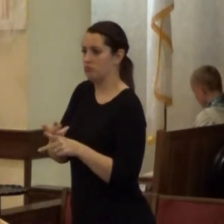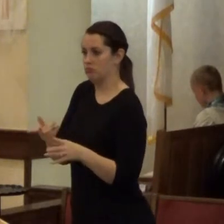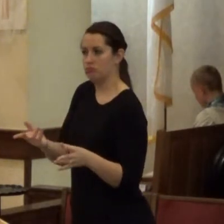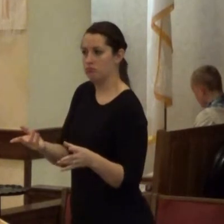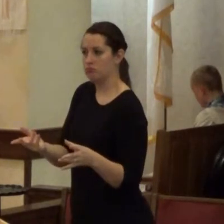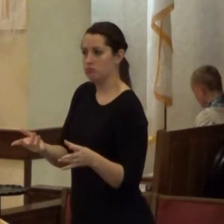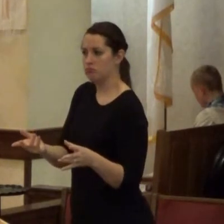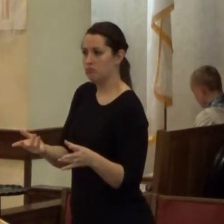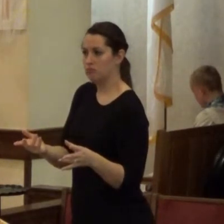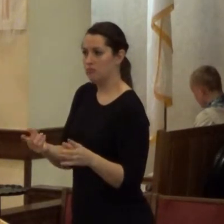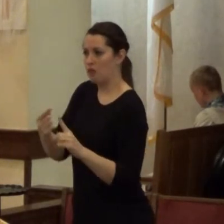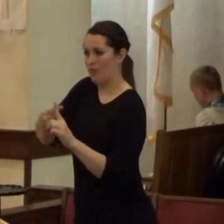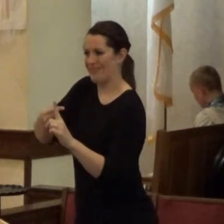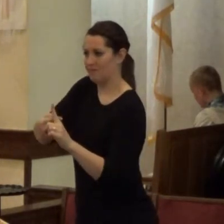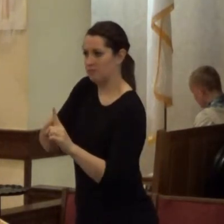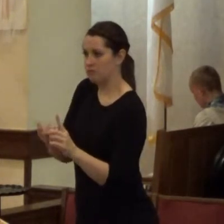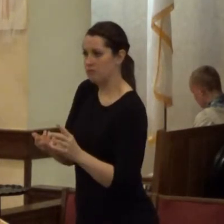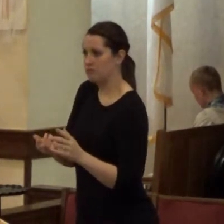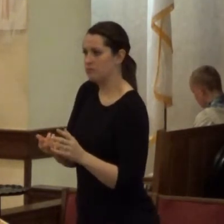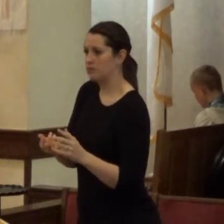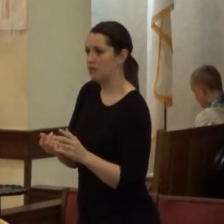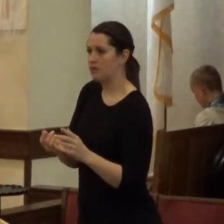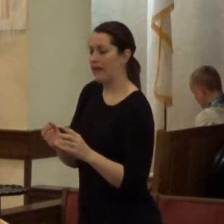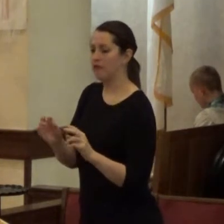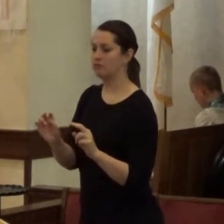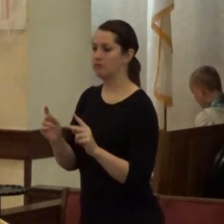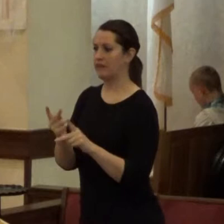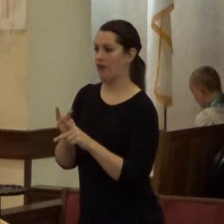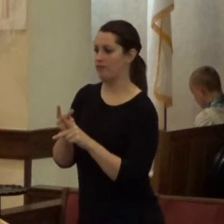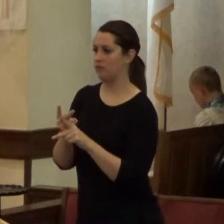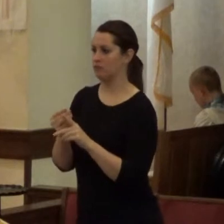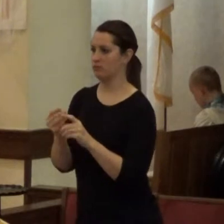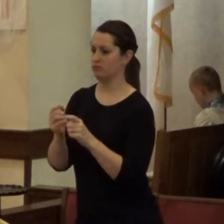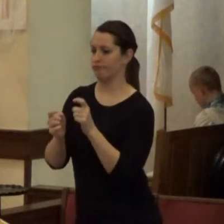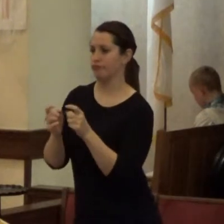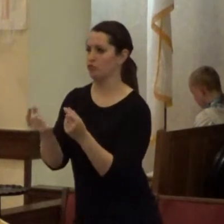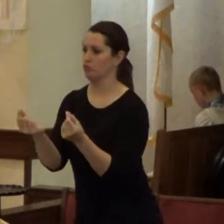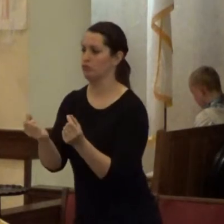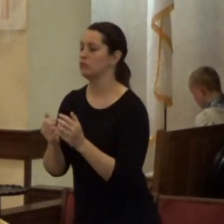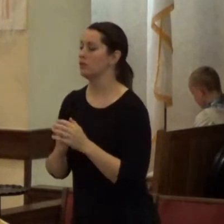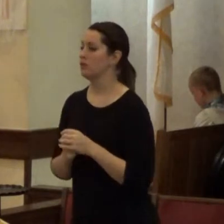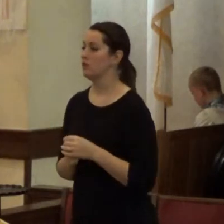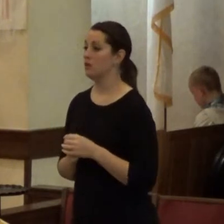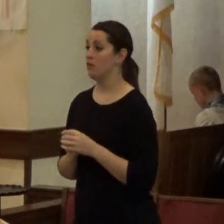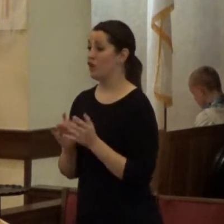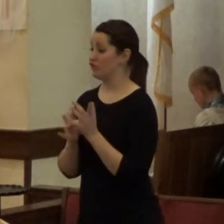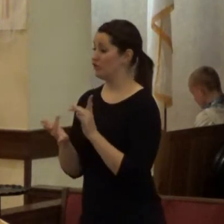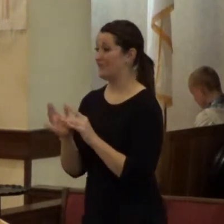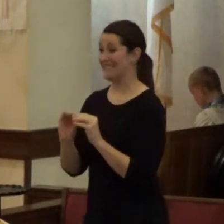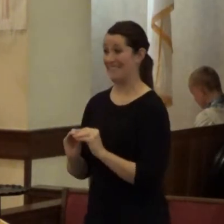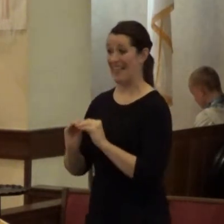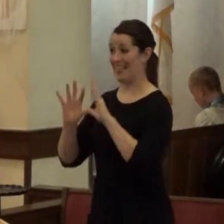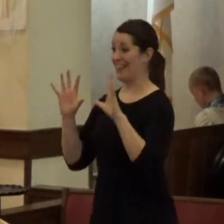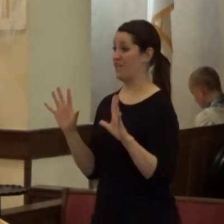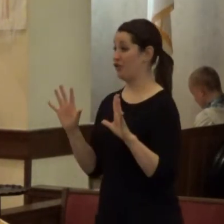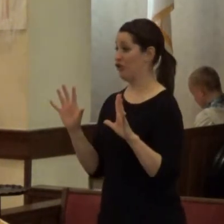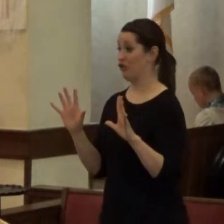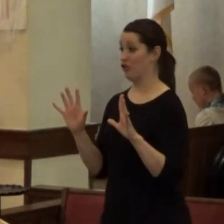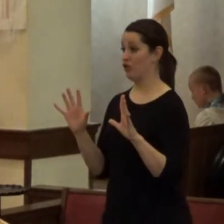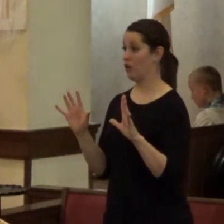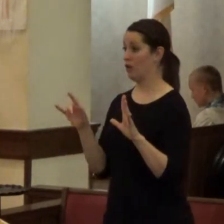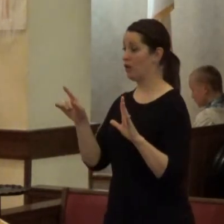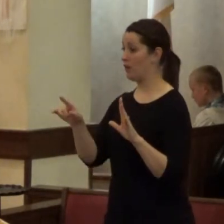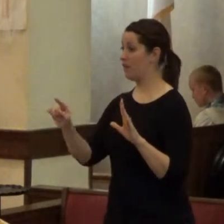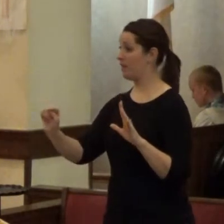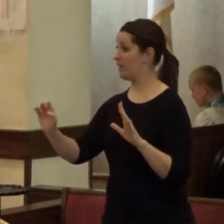of, to be stewards of. Jesus is quite clear in this parable